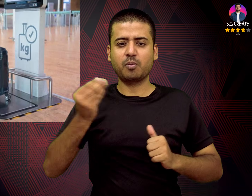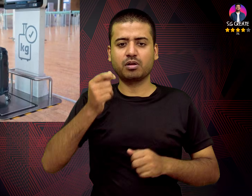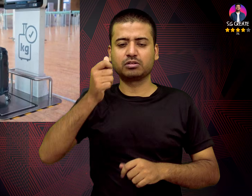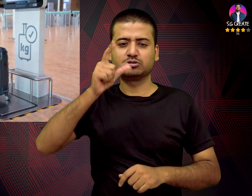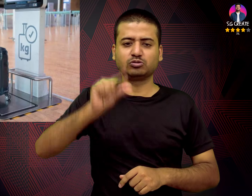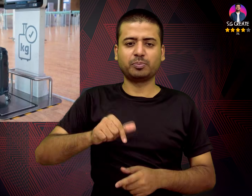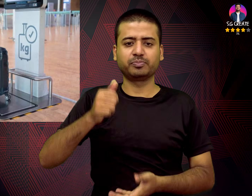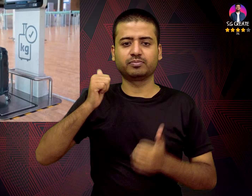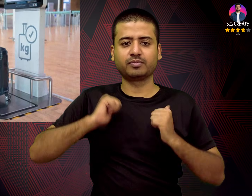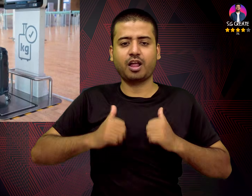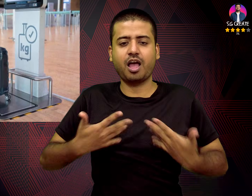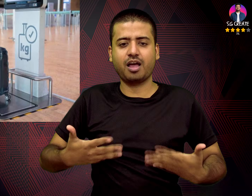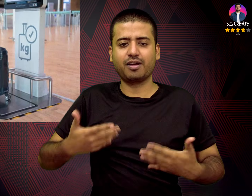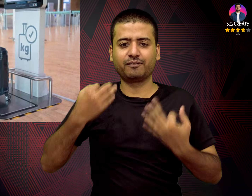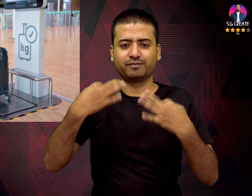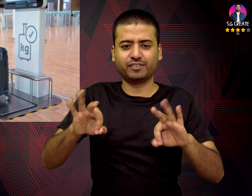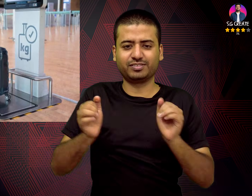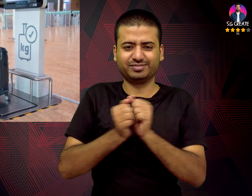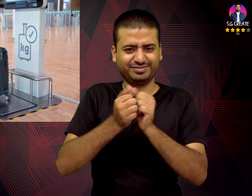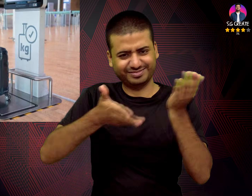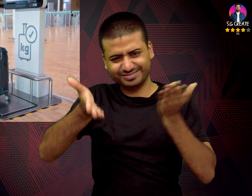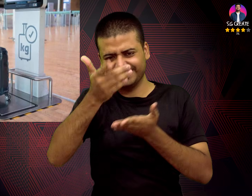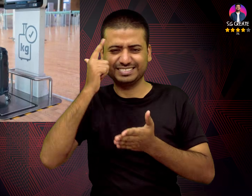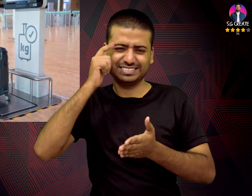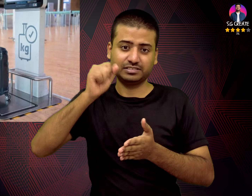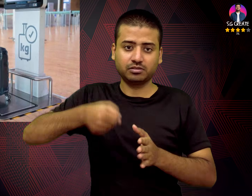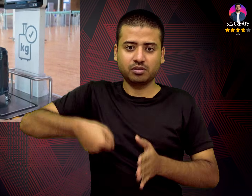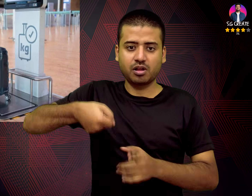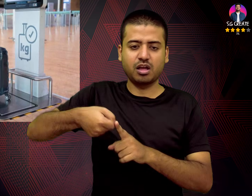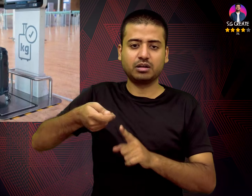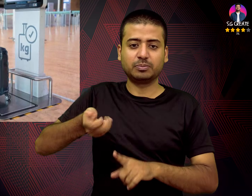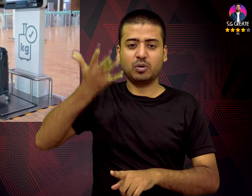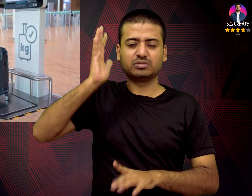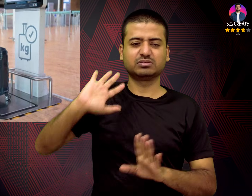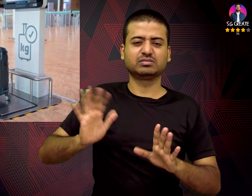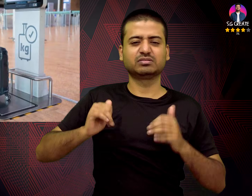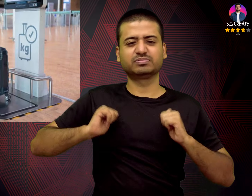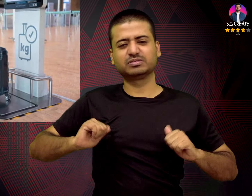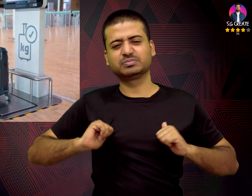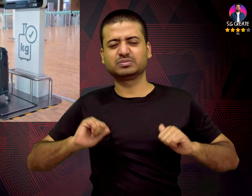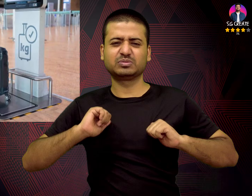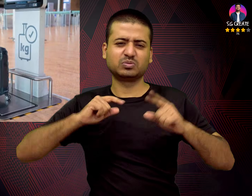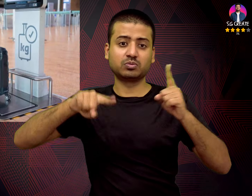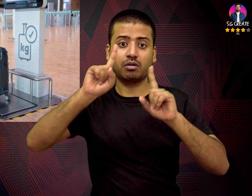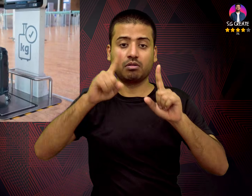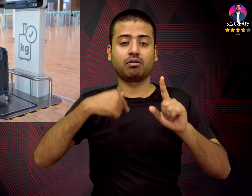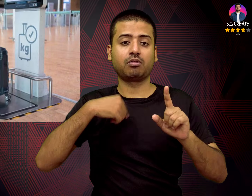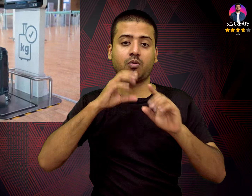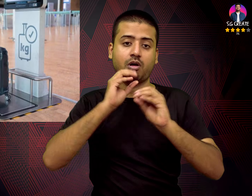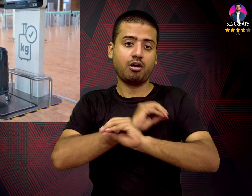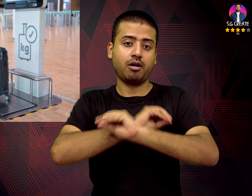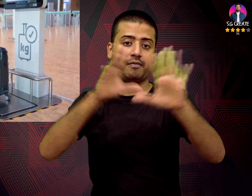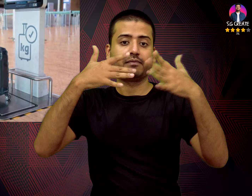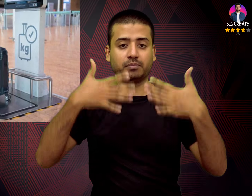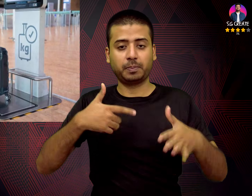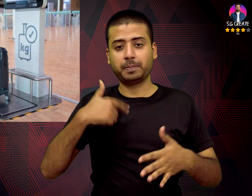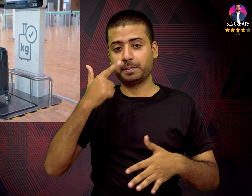a sense of order that was previously unattainable. The physics of packing. At its core, packing is a struggle